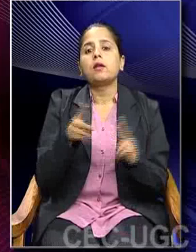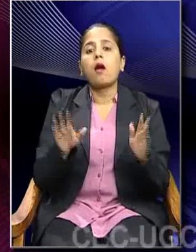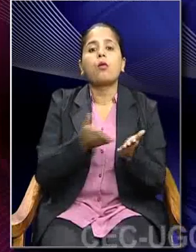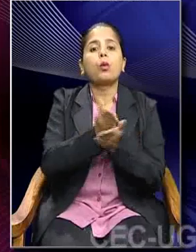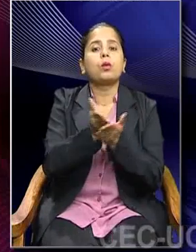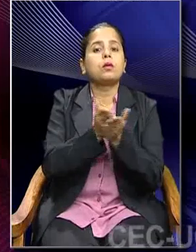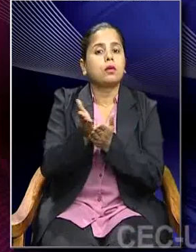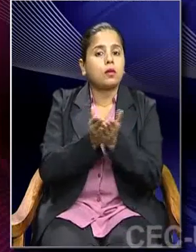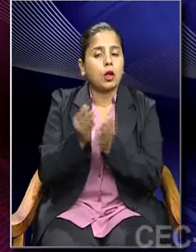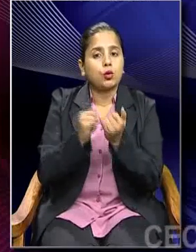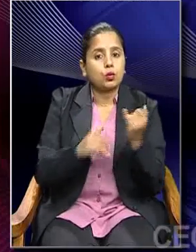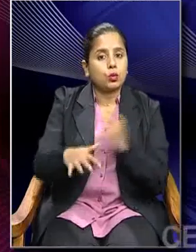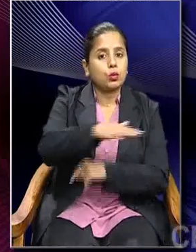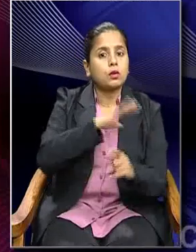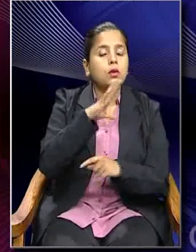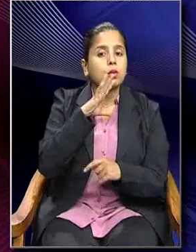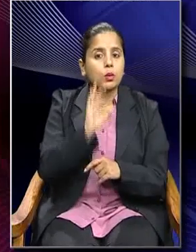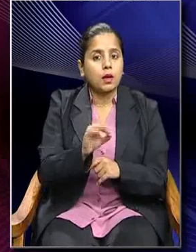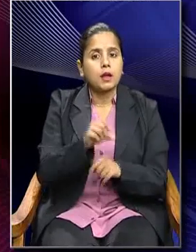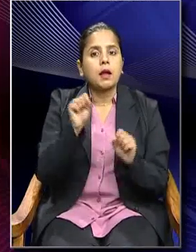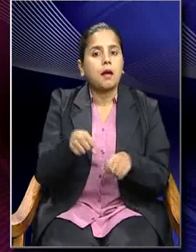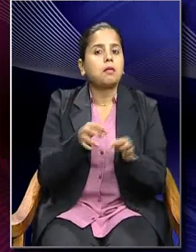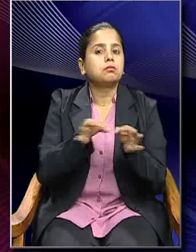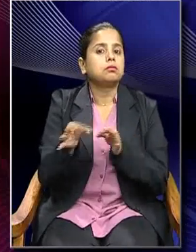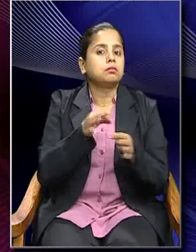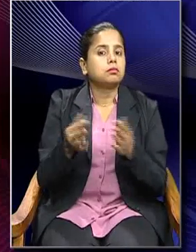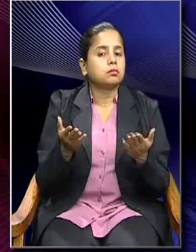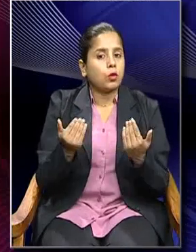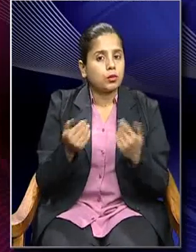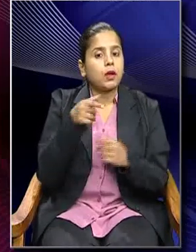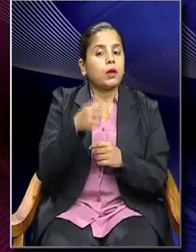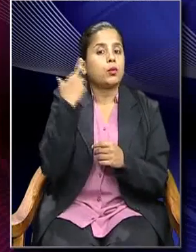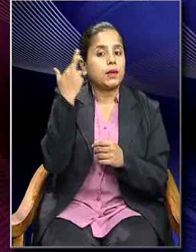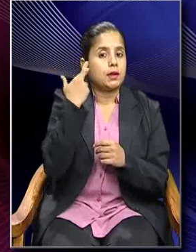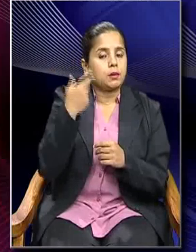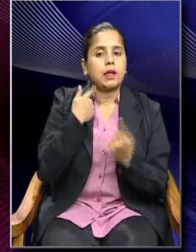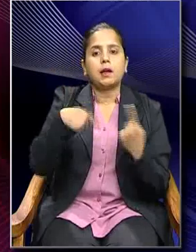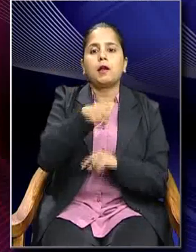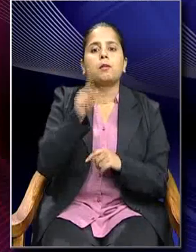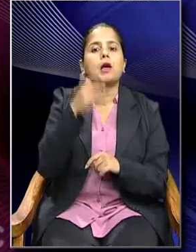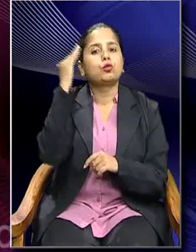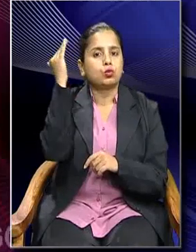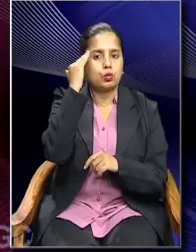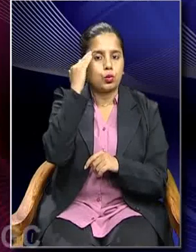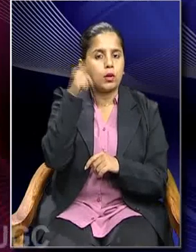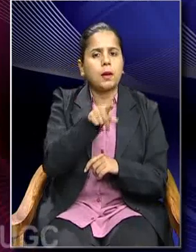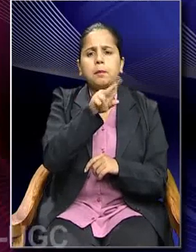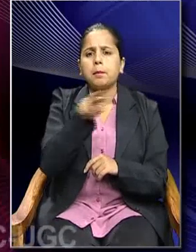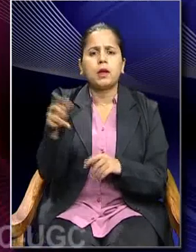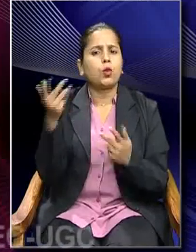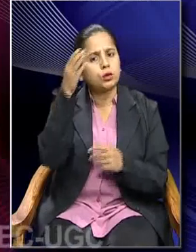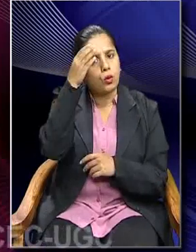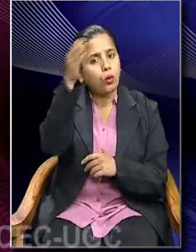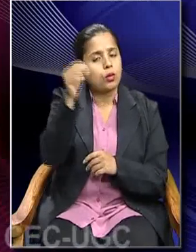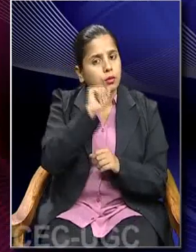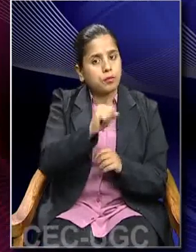in which social reality can be explained, and therefore we need to know the meaning of these concepts